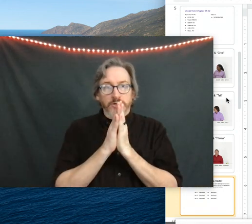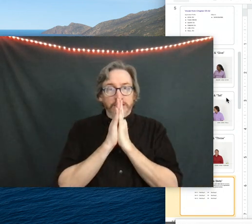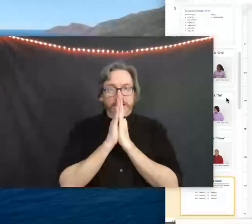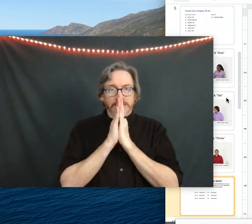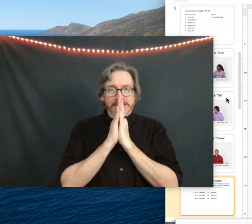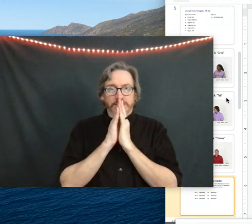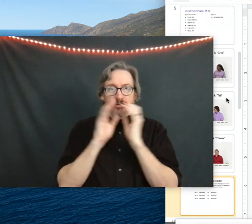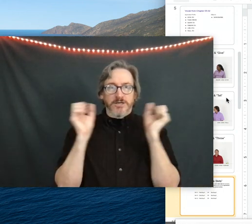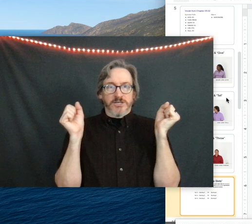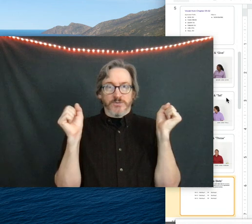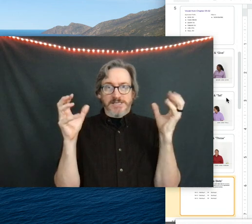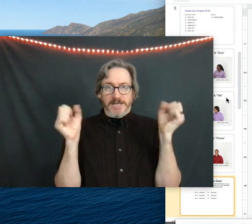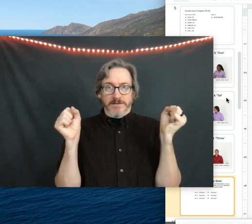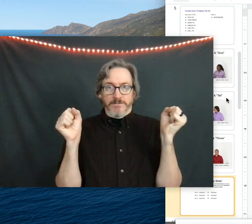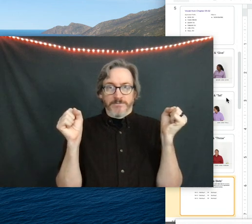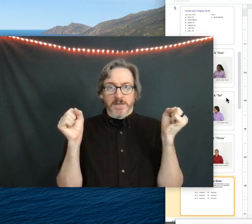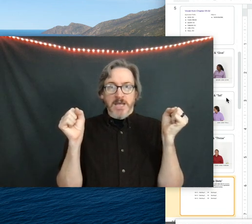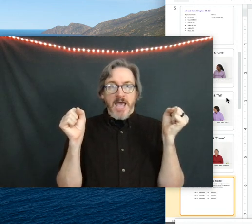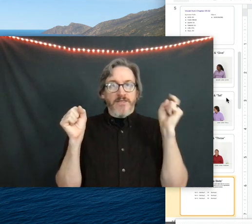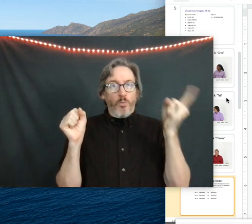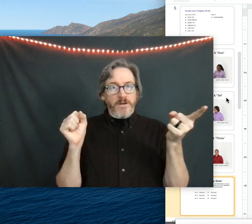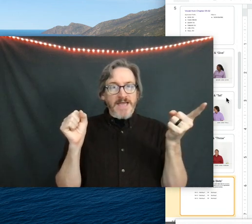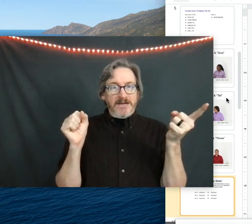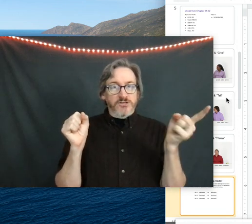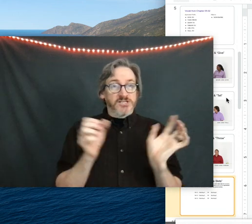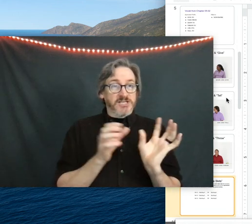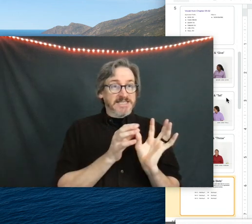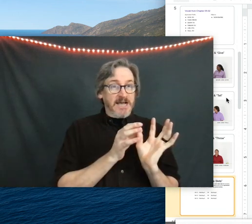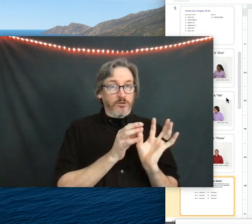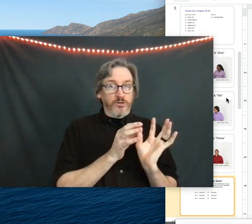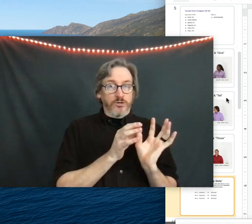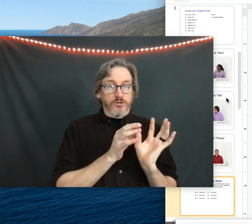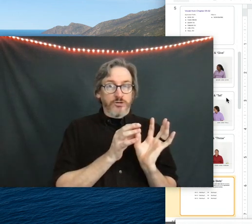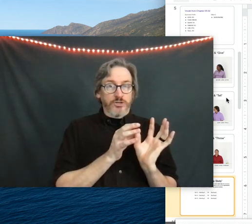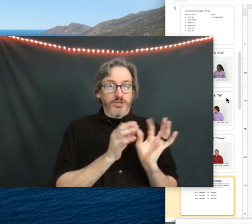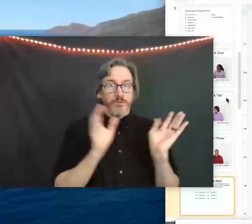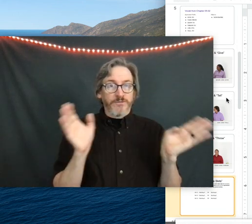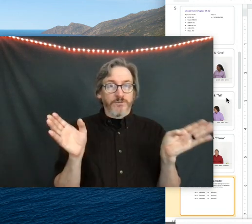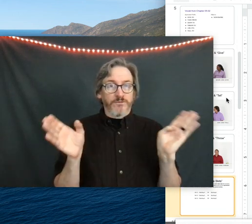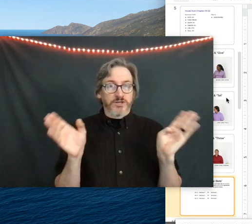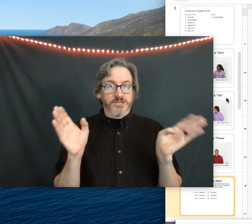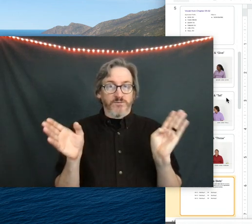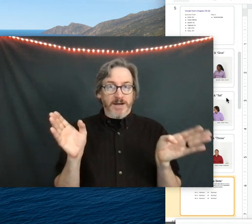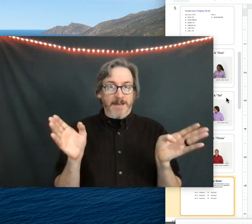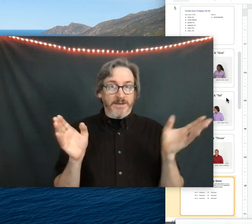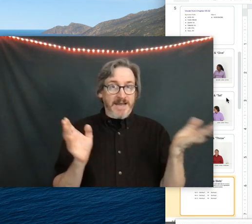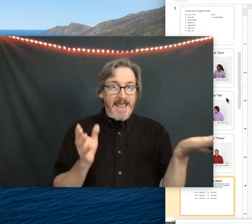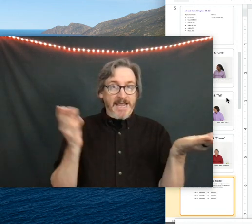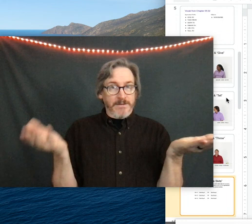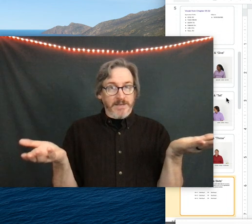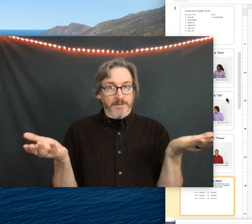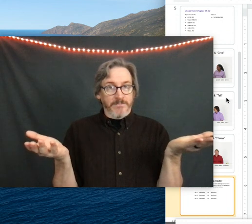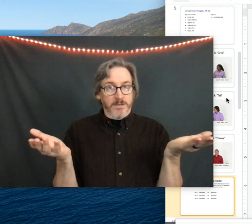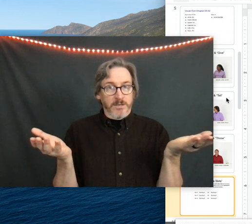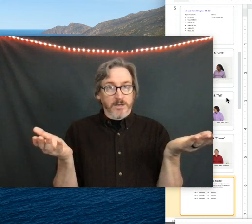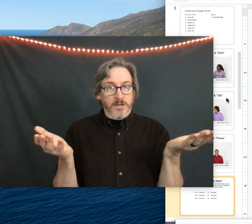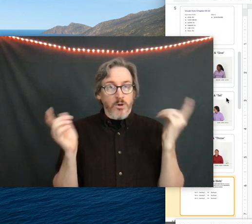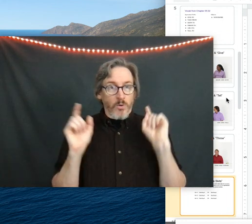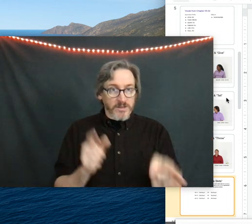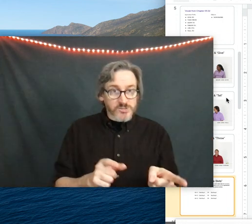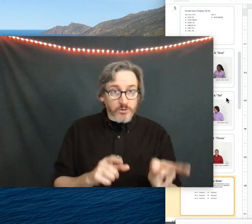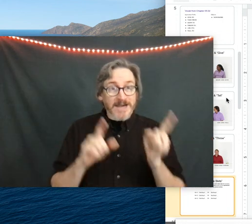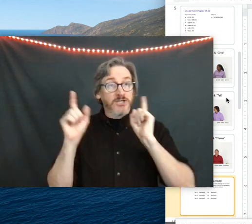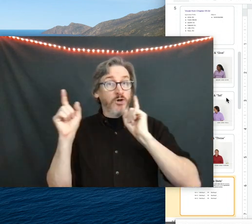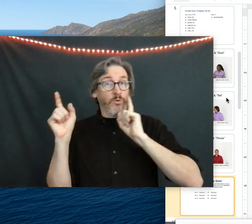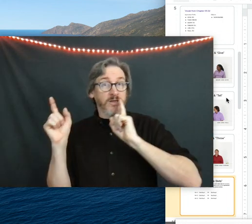how they're going to do is they're going to do a skit, and then one of the actors is going to tell 2 different versions of what happened, A and B.